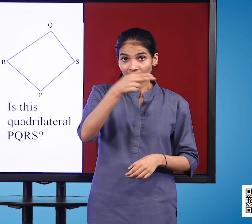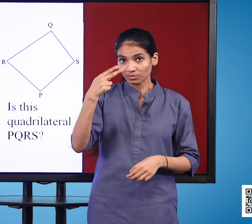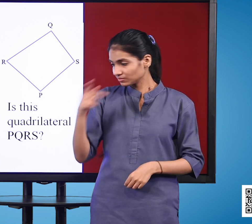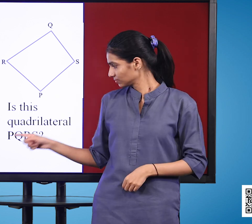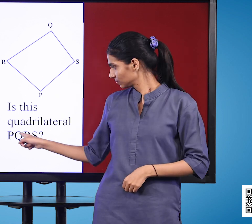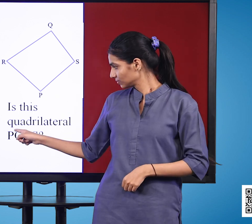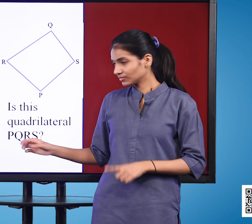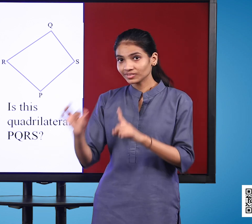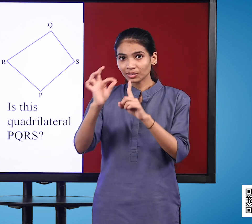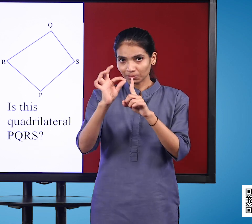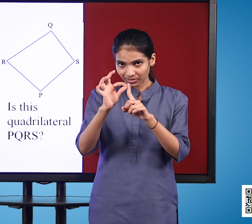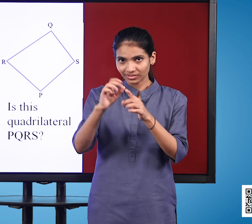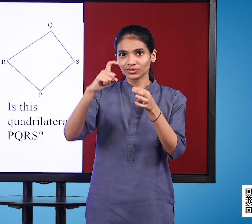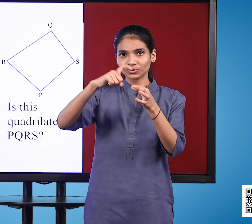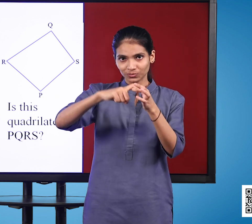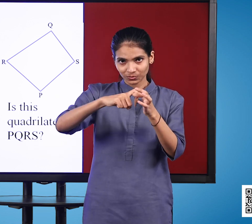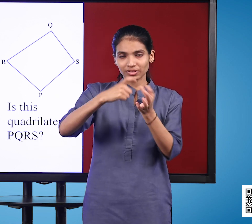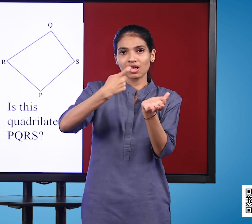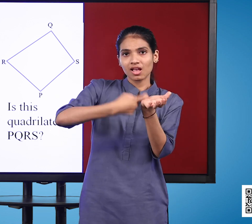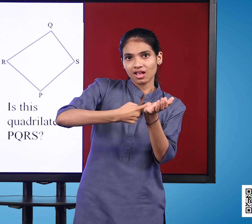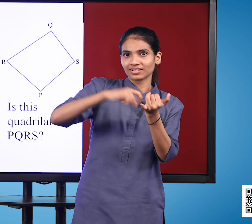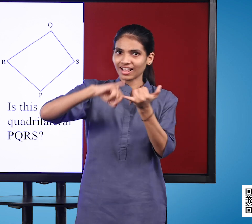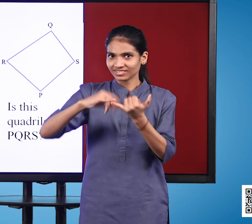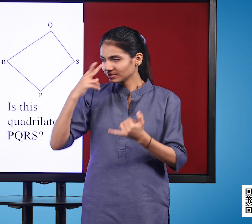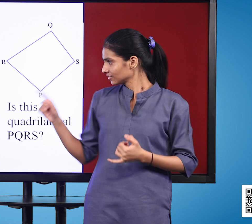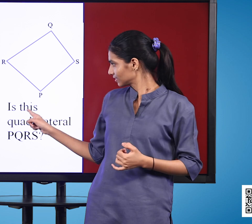Is this quadrilateral PQRS?